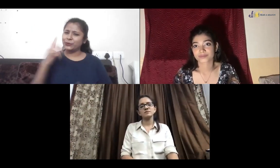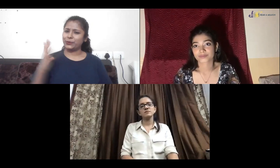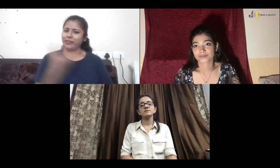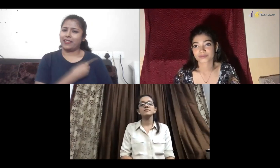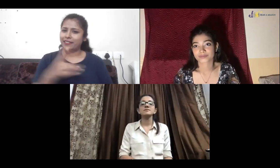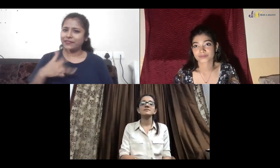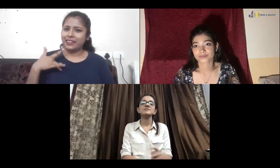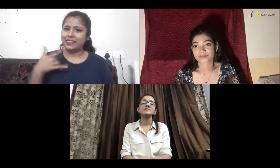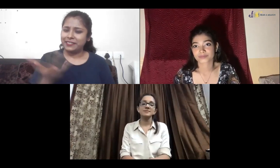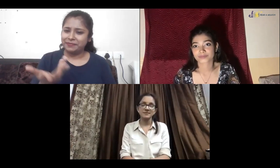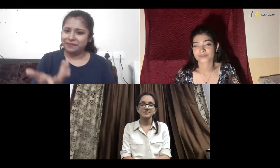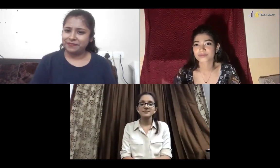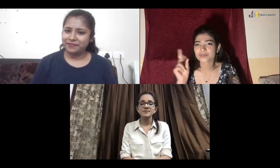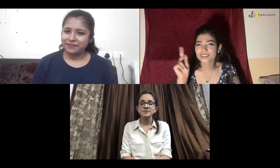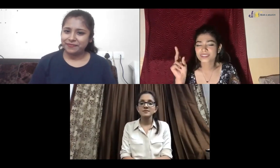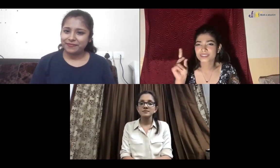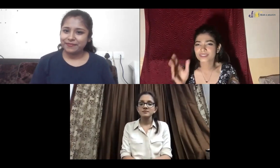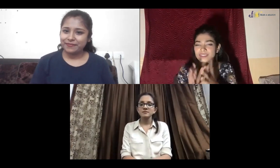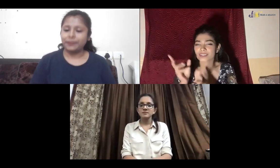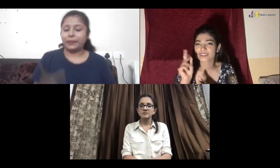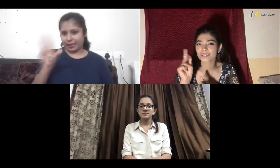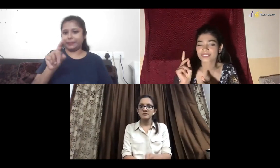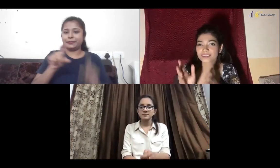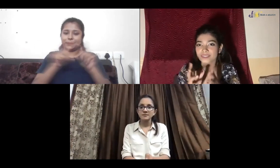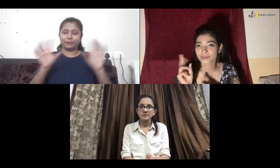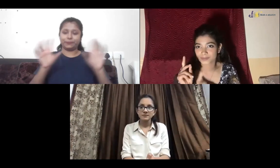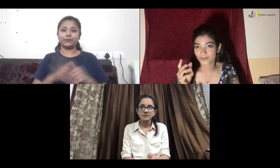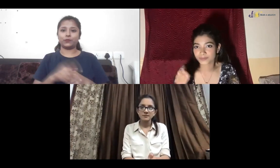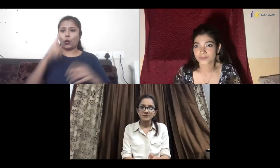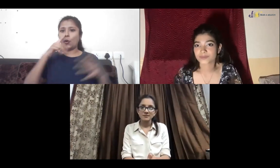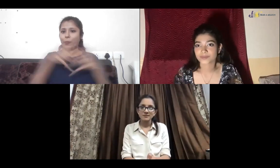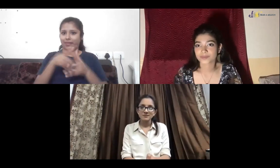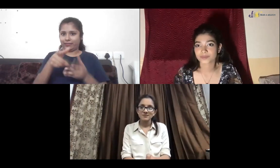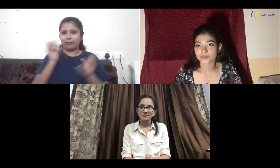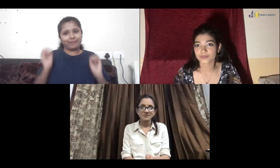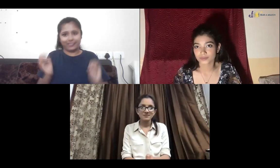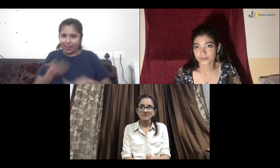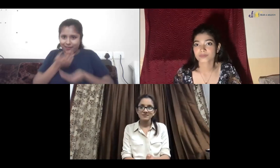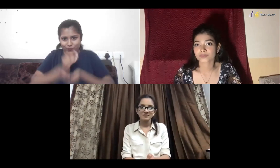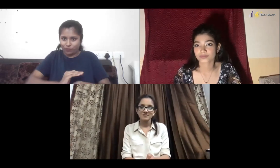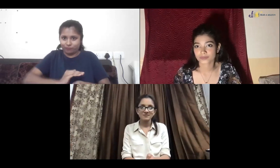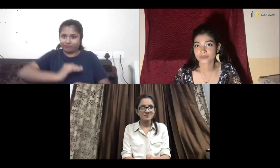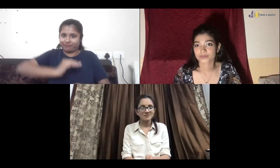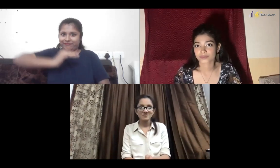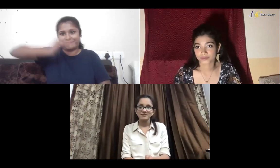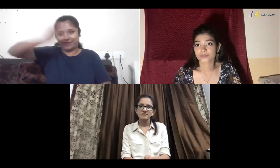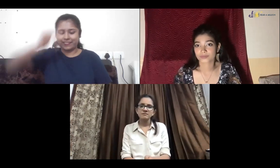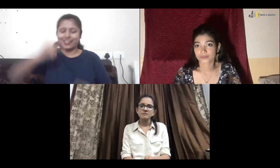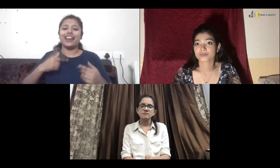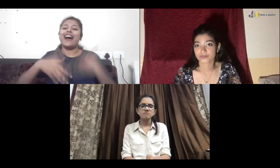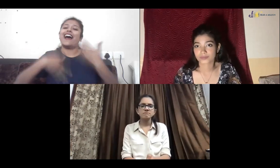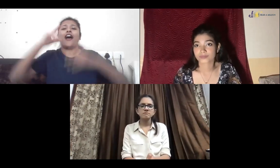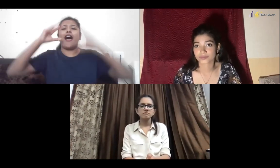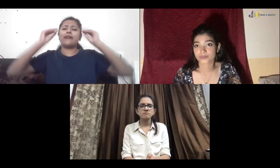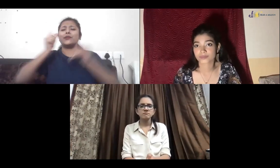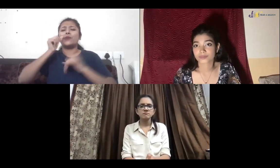Women have to. women have to be responsible. So, have you any experiences like this? Can you repeat it again? Okay, I will repeat it the much. Being a woman, okay, when we are